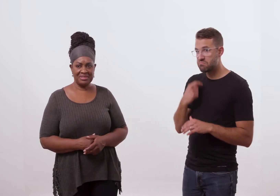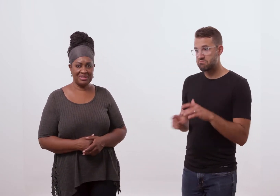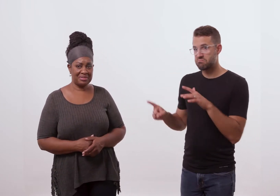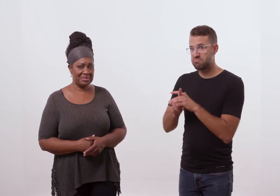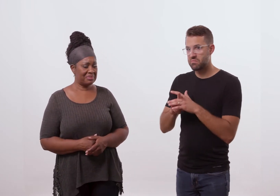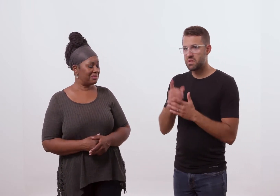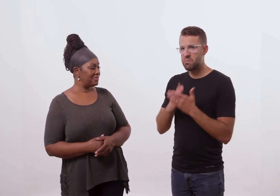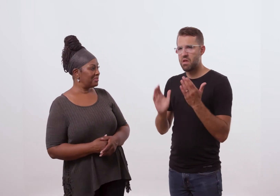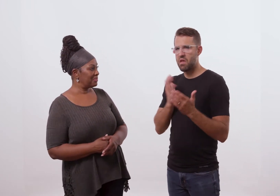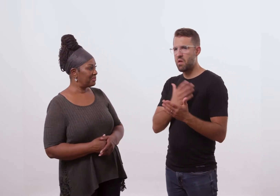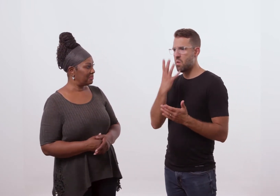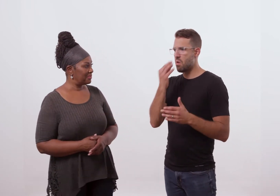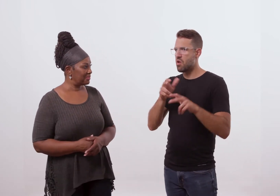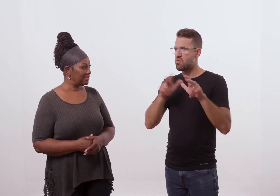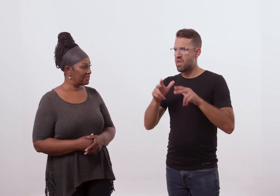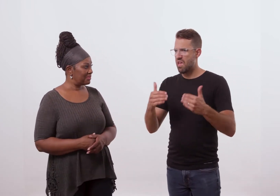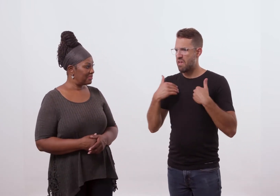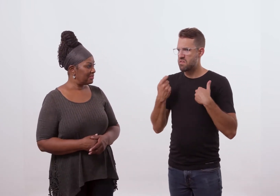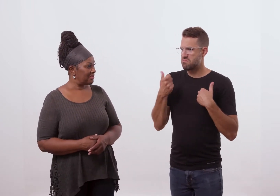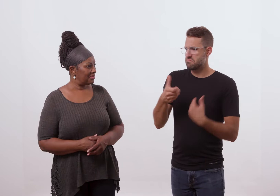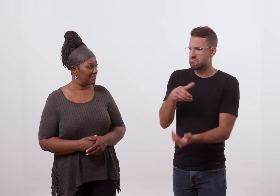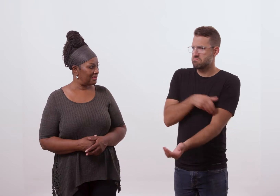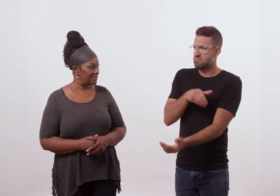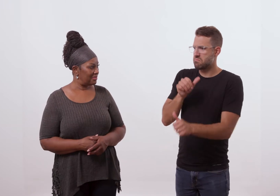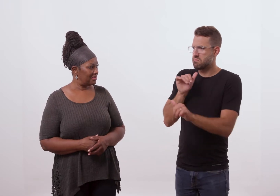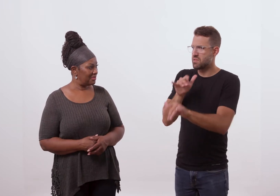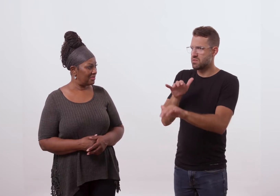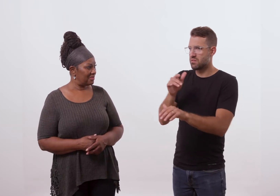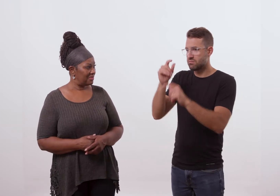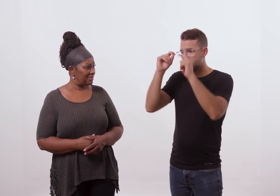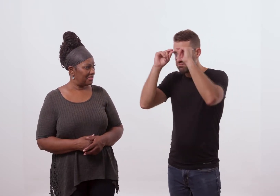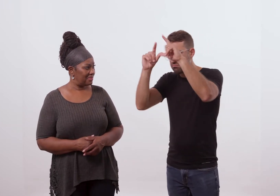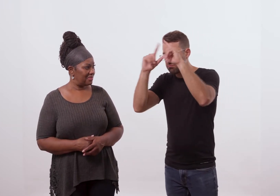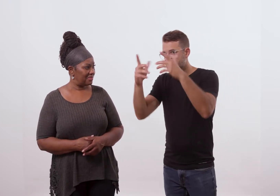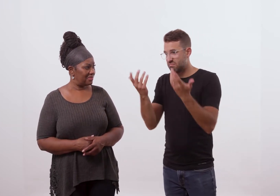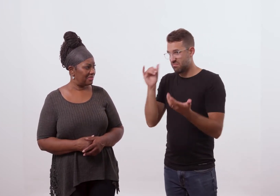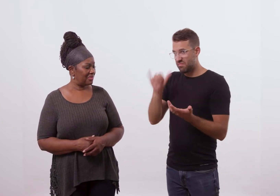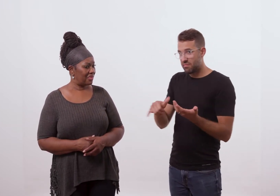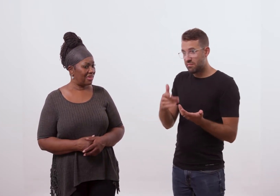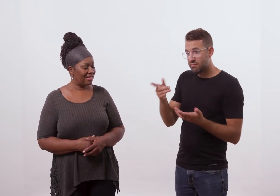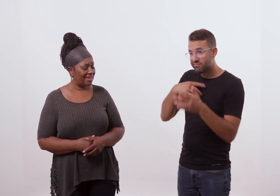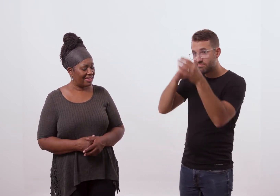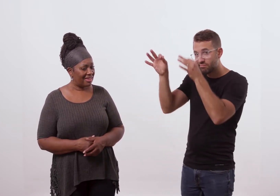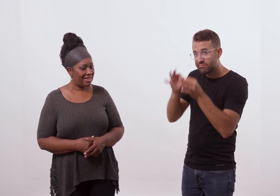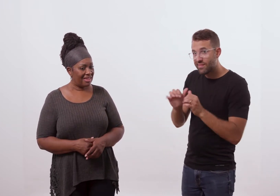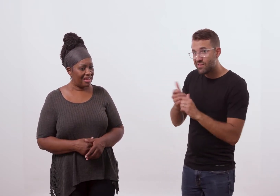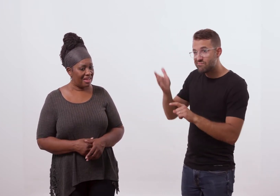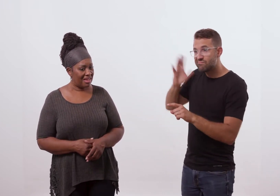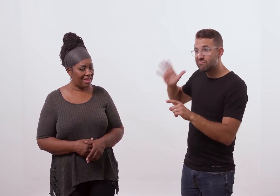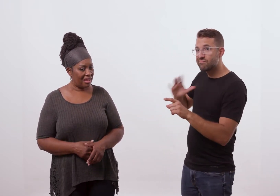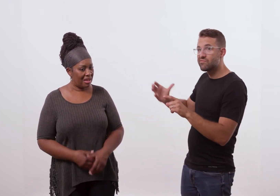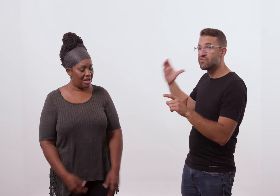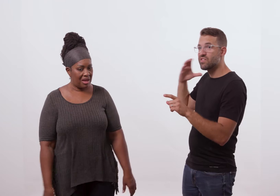do have a little magic, sending and such. I should tell you about how Chief Disgoodtree shaped our holt in the before time. And look